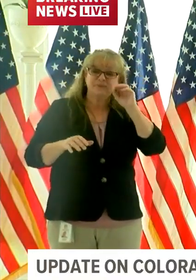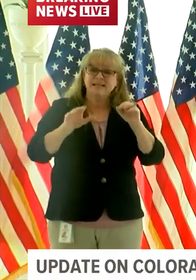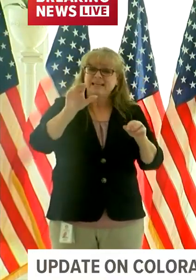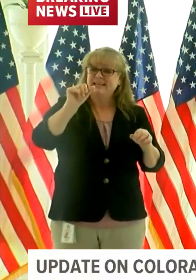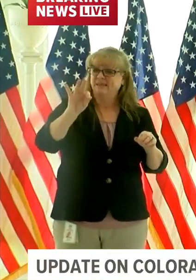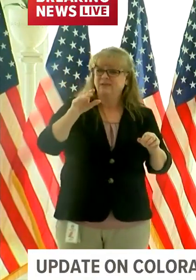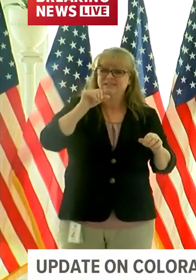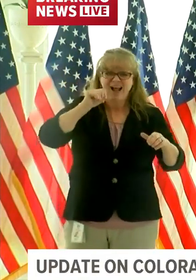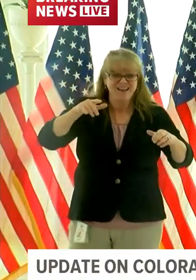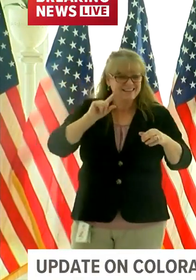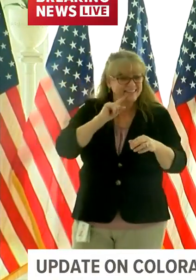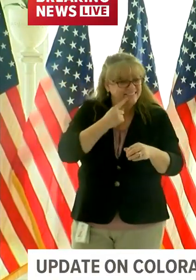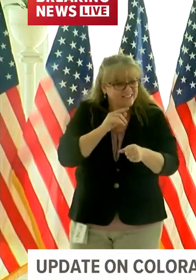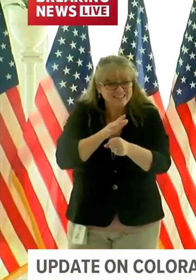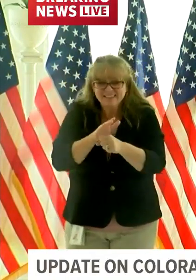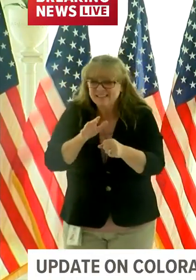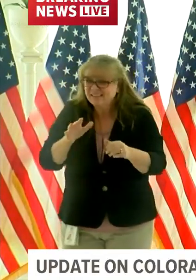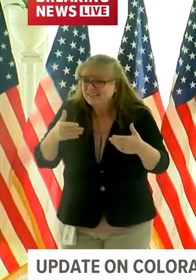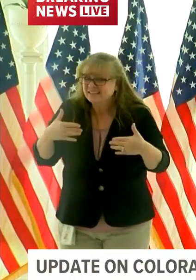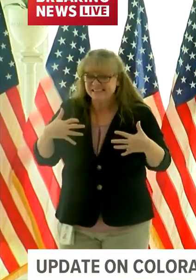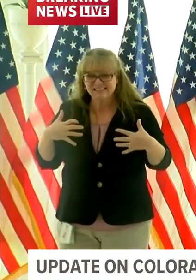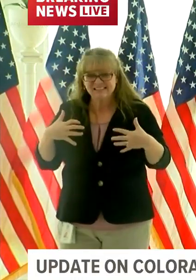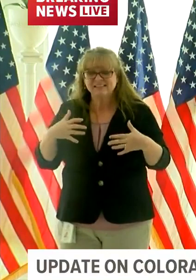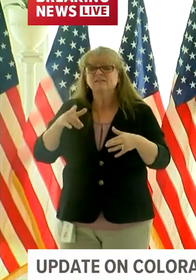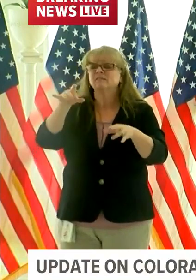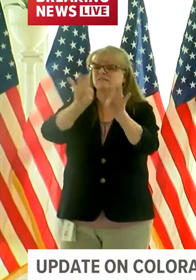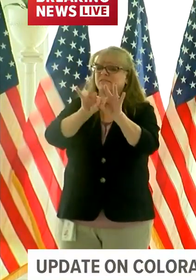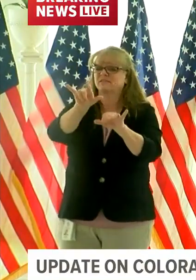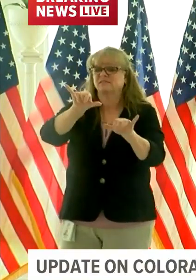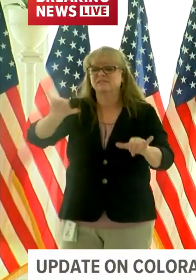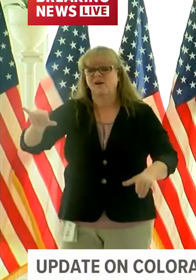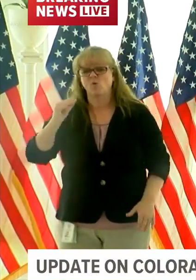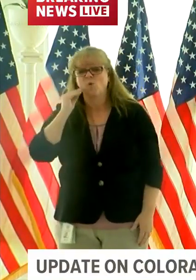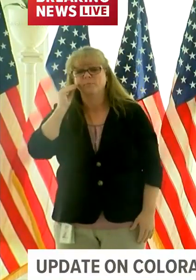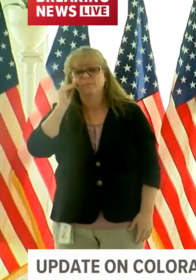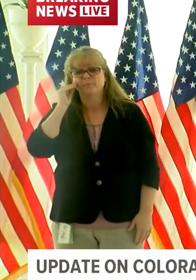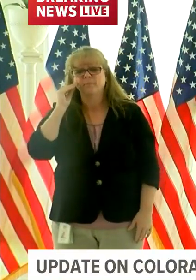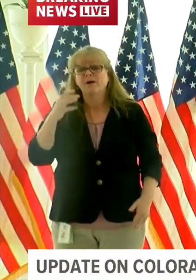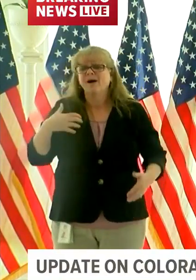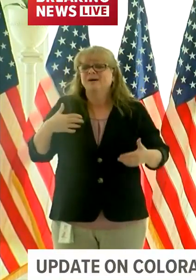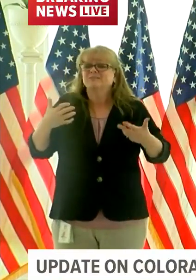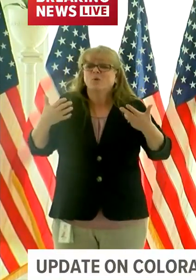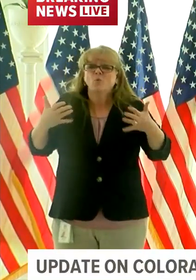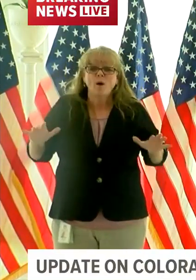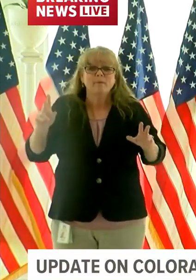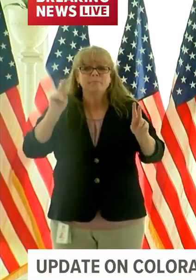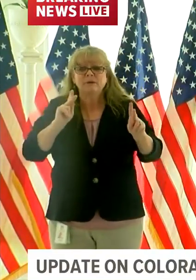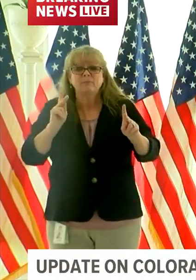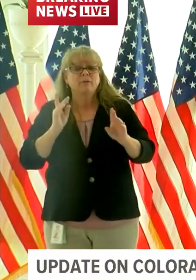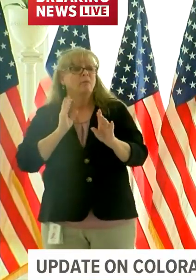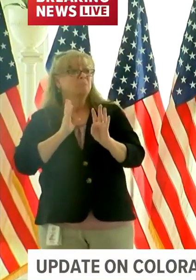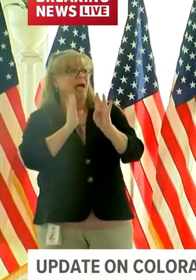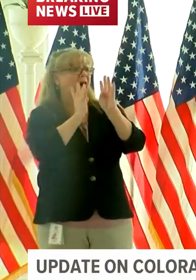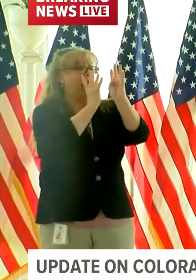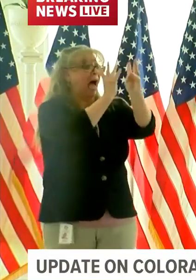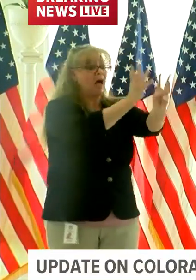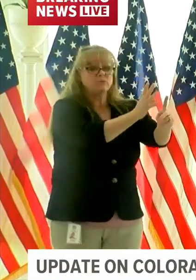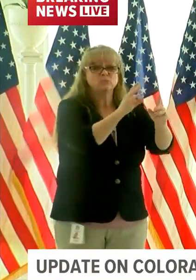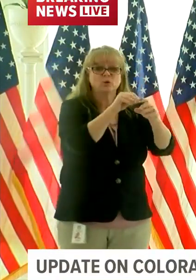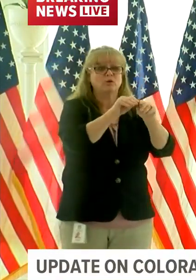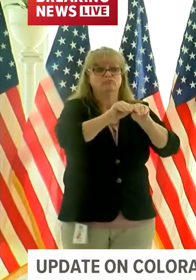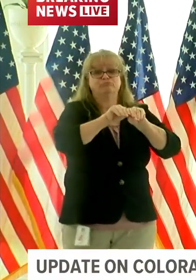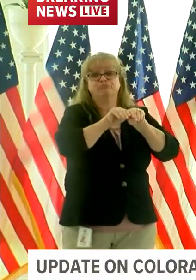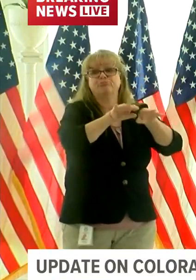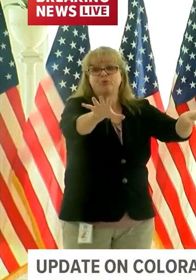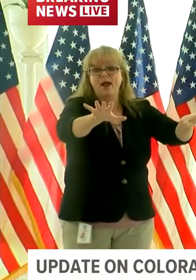will increase, and it'll be a much bigger part of our lives. But we don't want people scrambling all over and risking exposing themselves and others just because they want